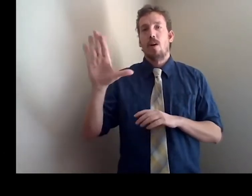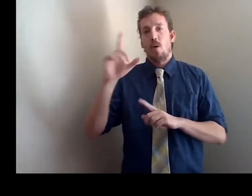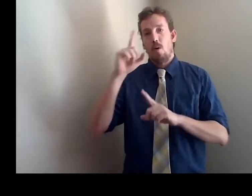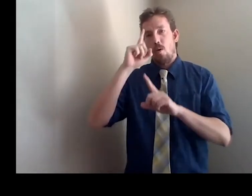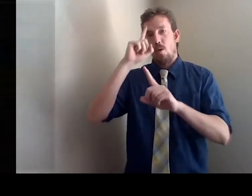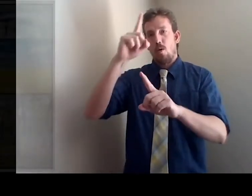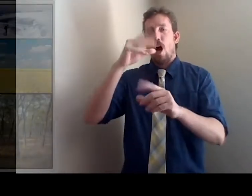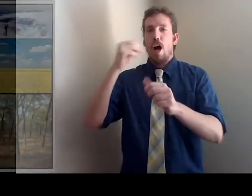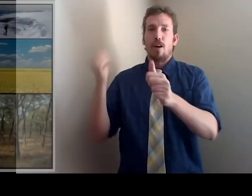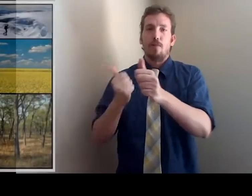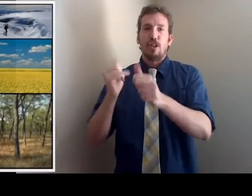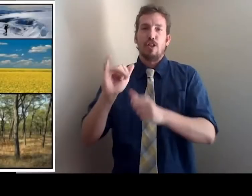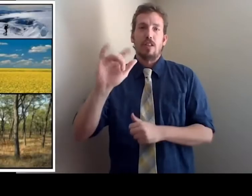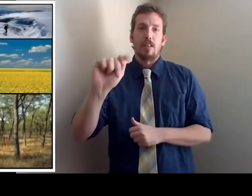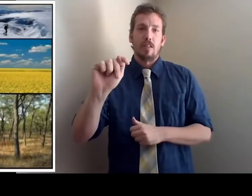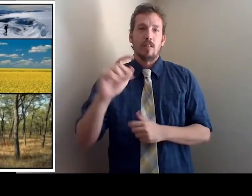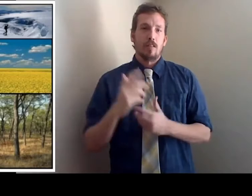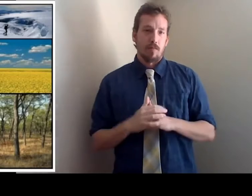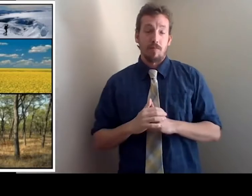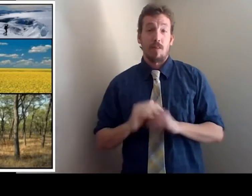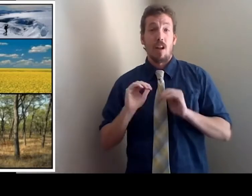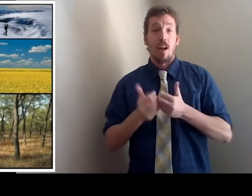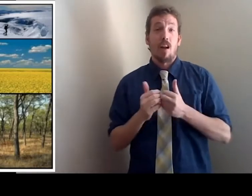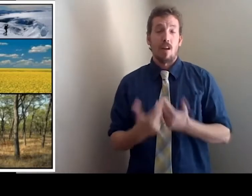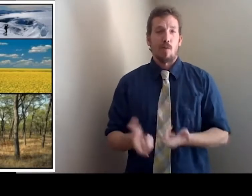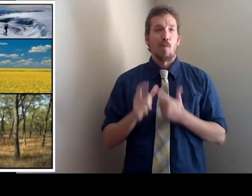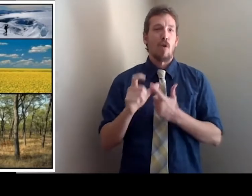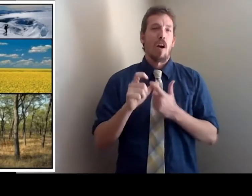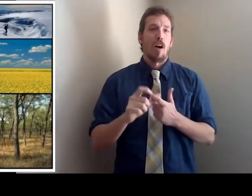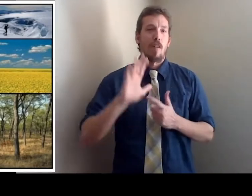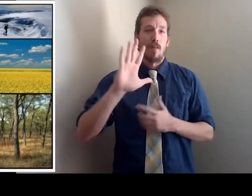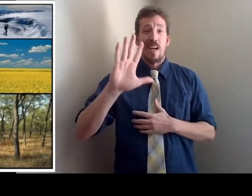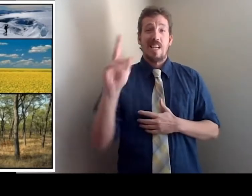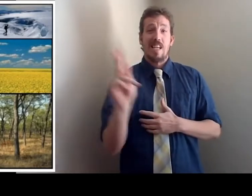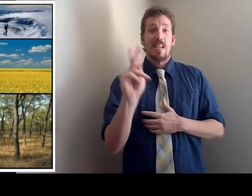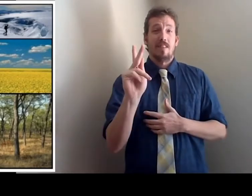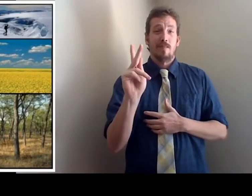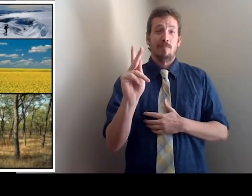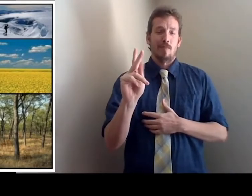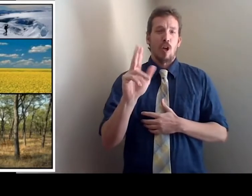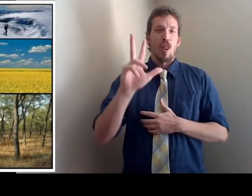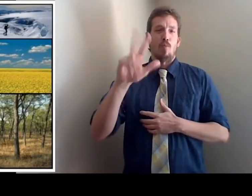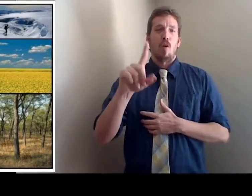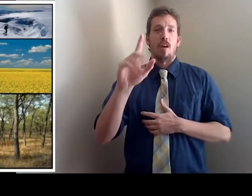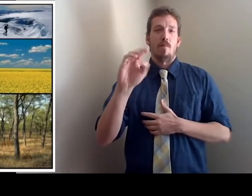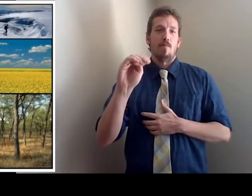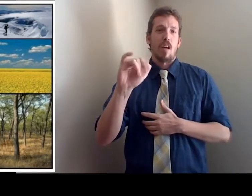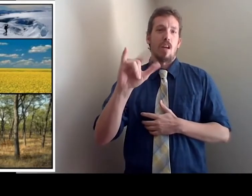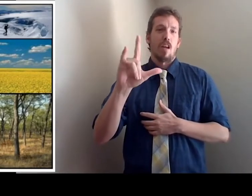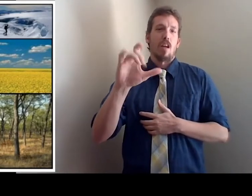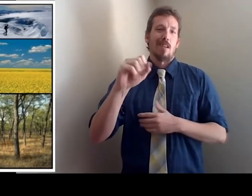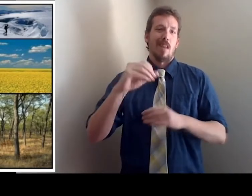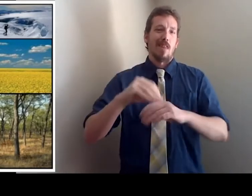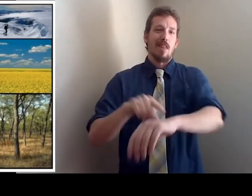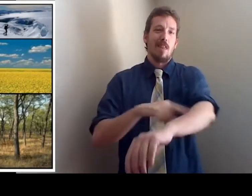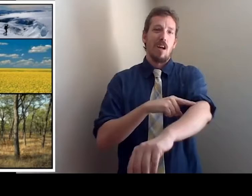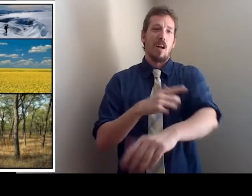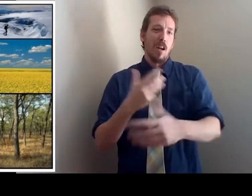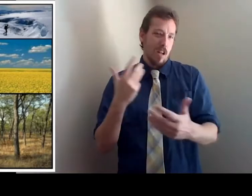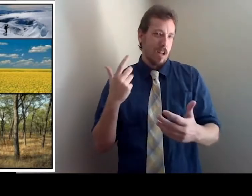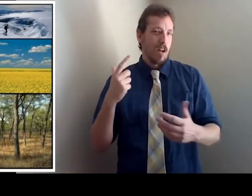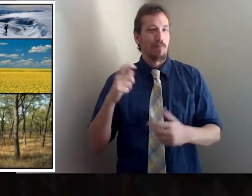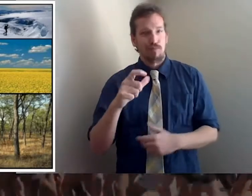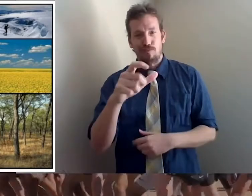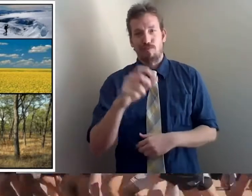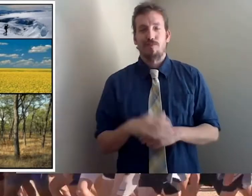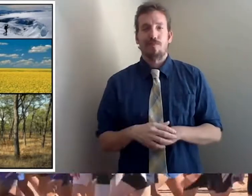it's a pace that the kids have to establish, finding their own goals and pursuing it. How do you